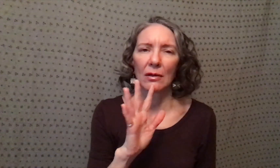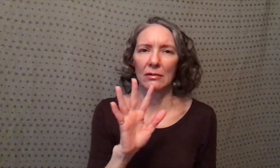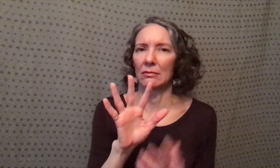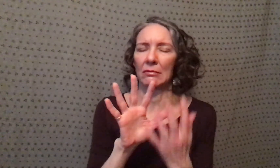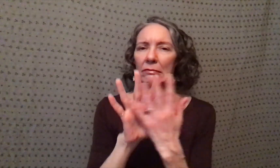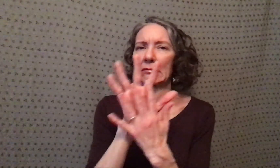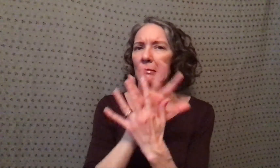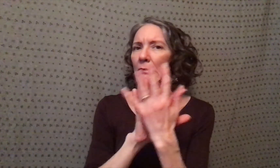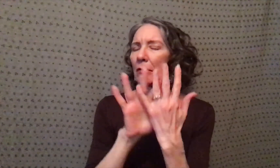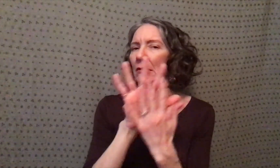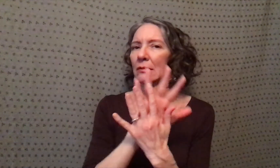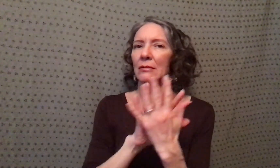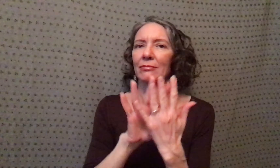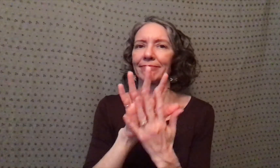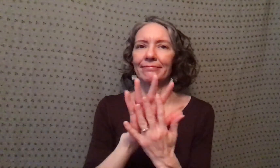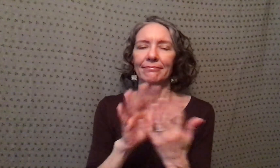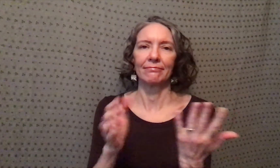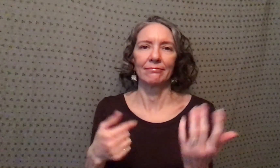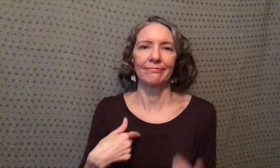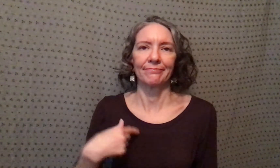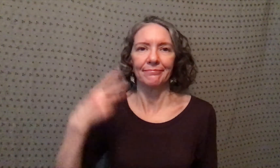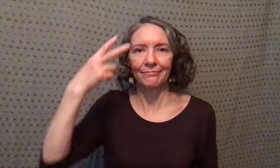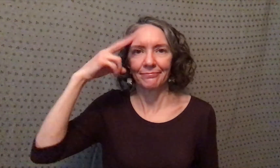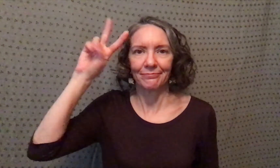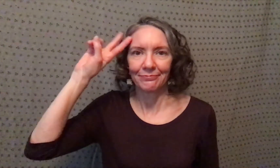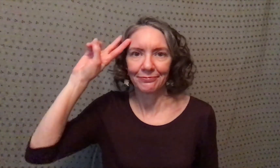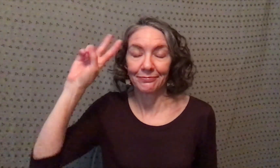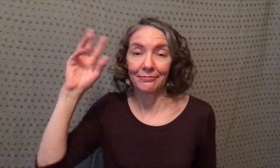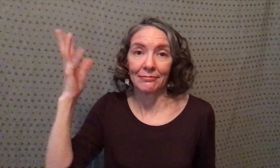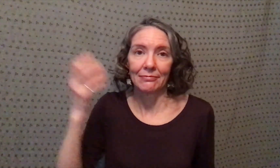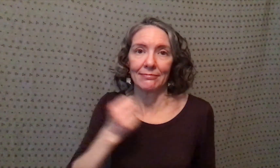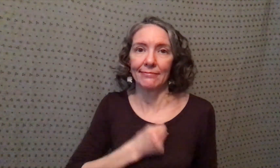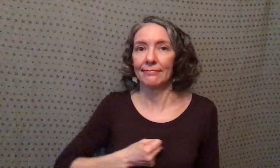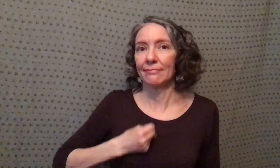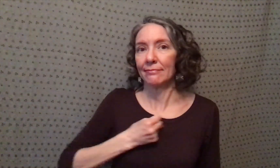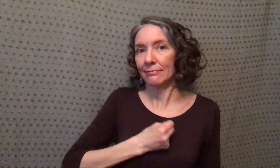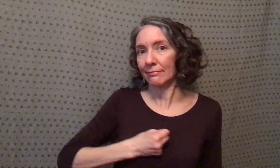Your speech is vague. I misunderstood. Sorry.